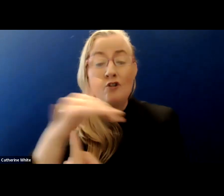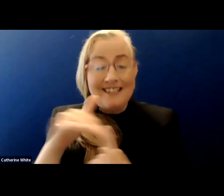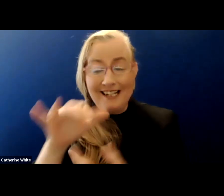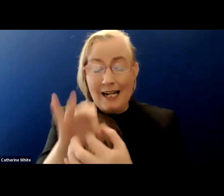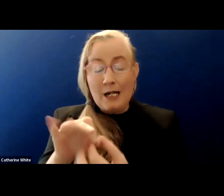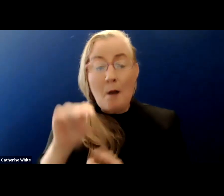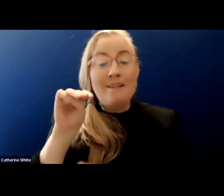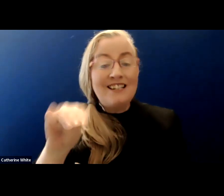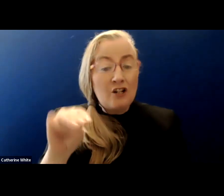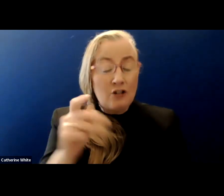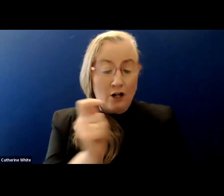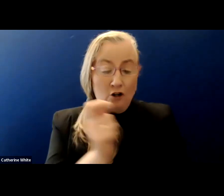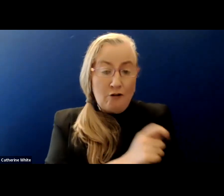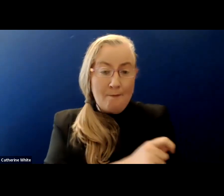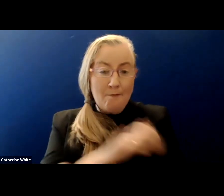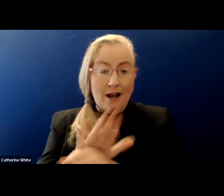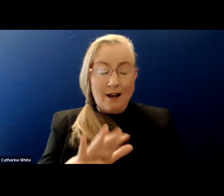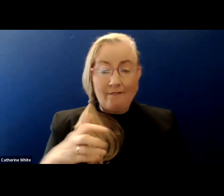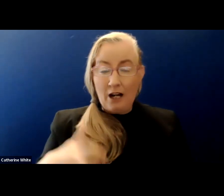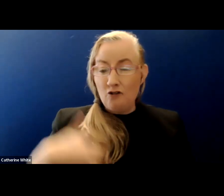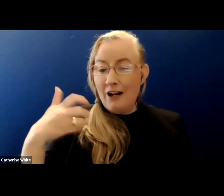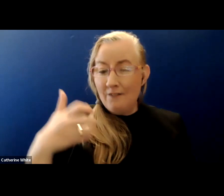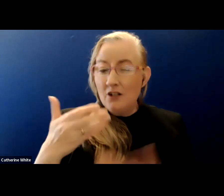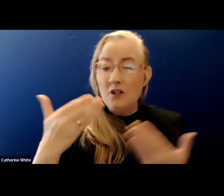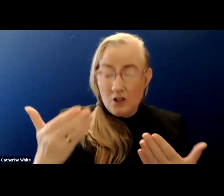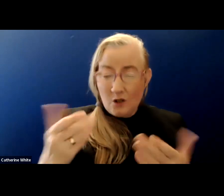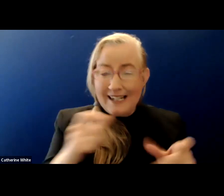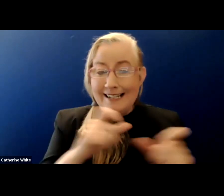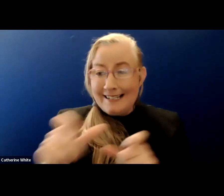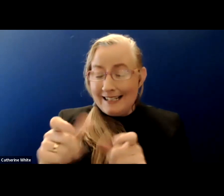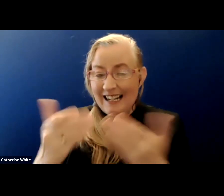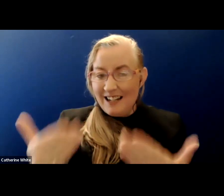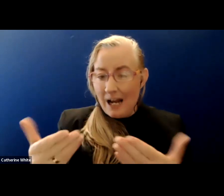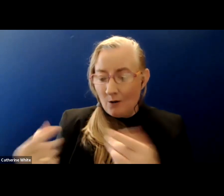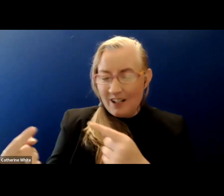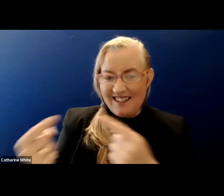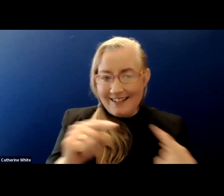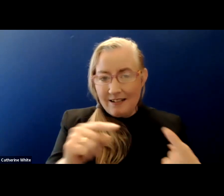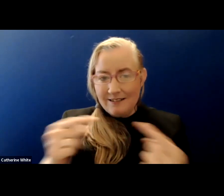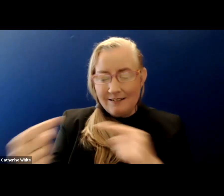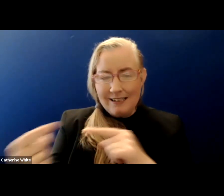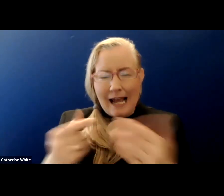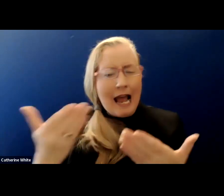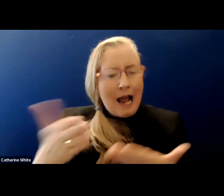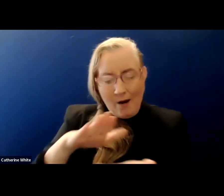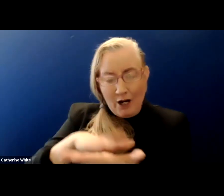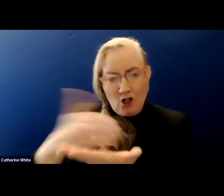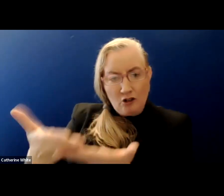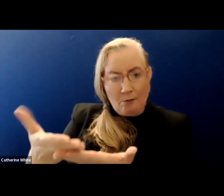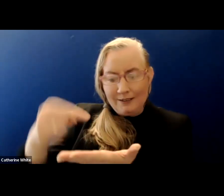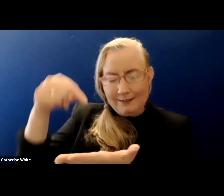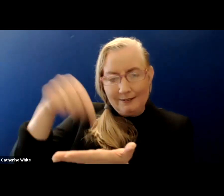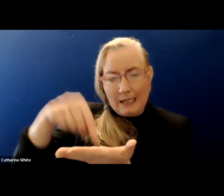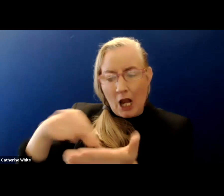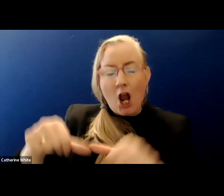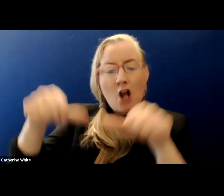of aggression. So it's still a bit contested exactly how to interpret the